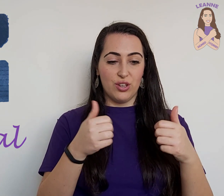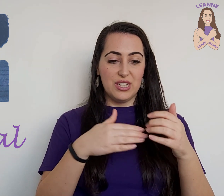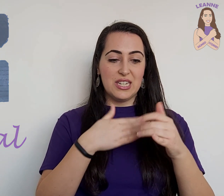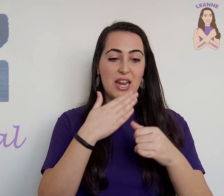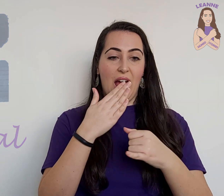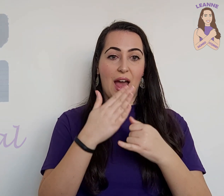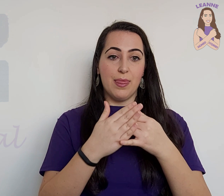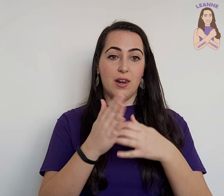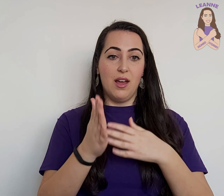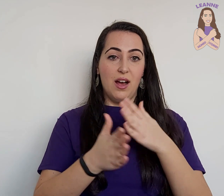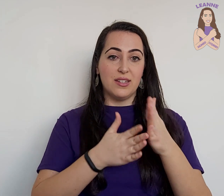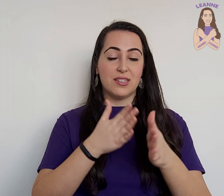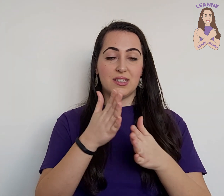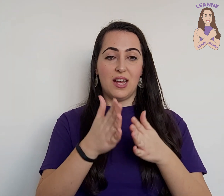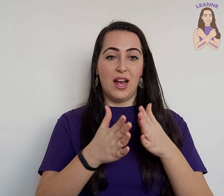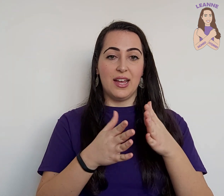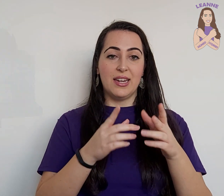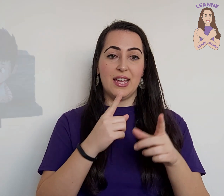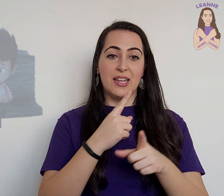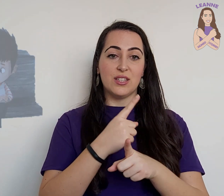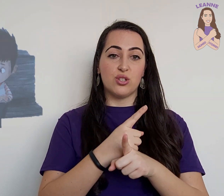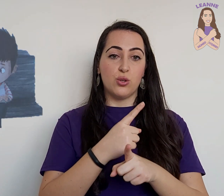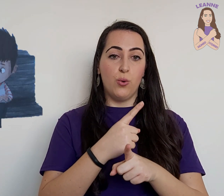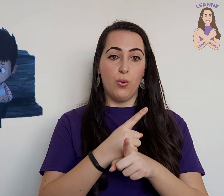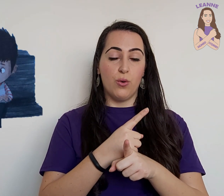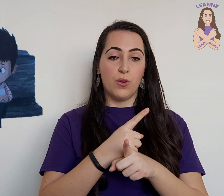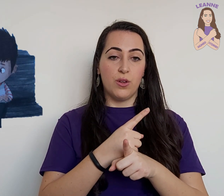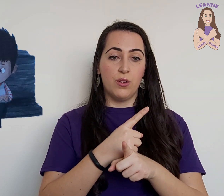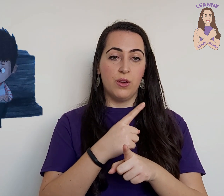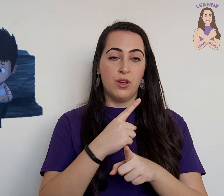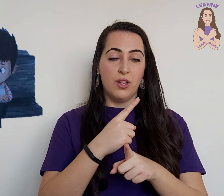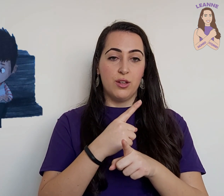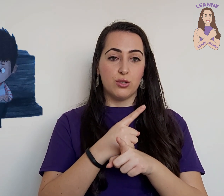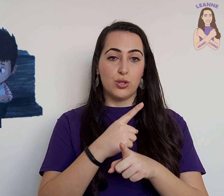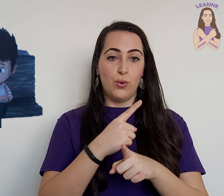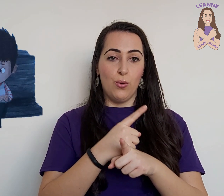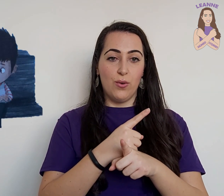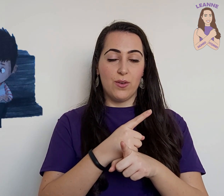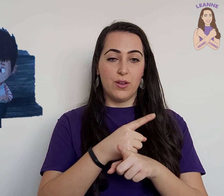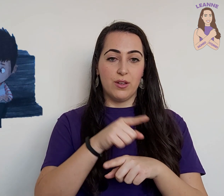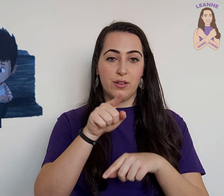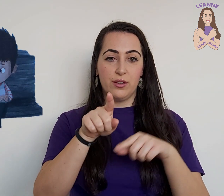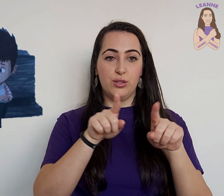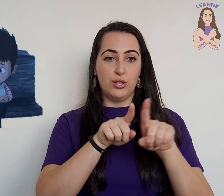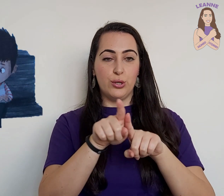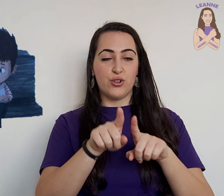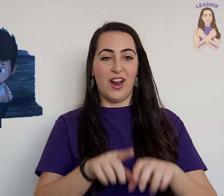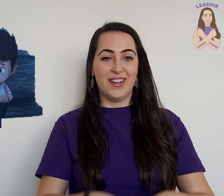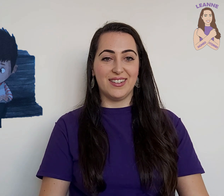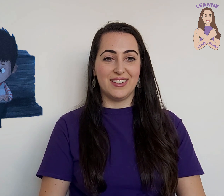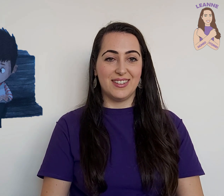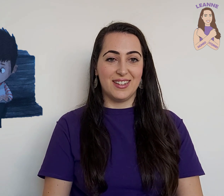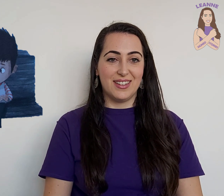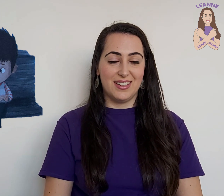Good. And the last sign is talk. Talk. You try.